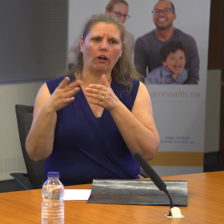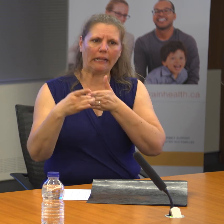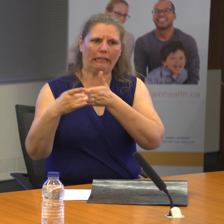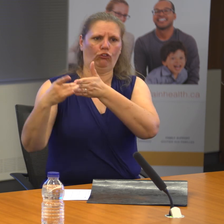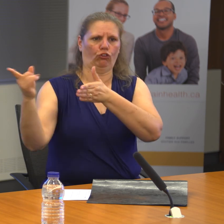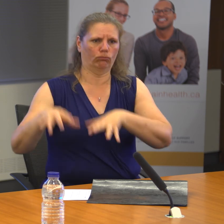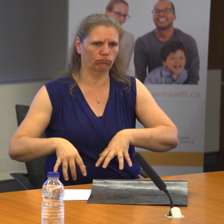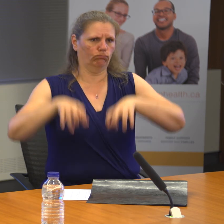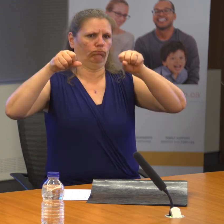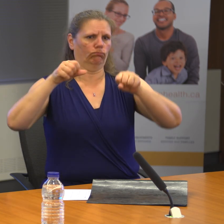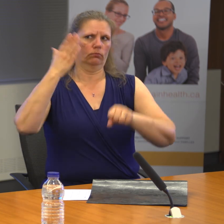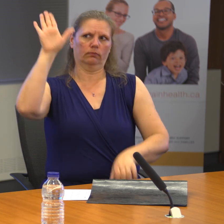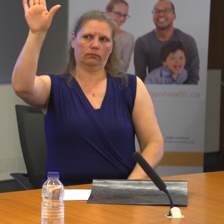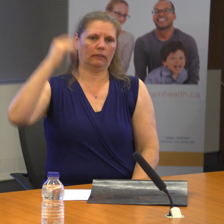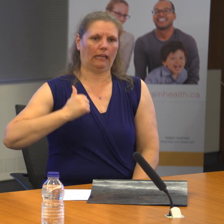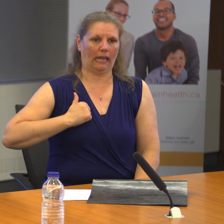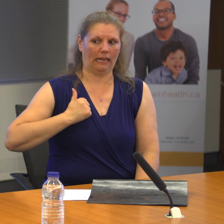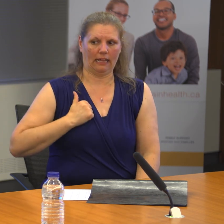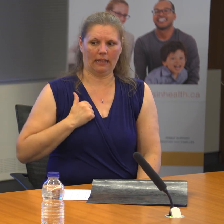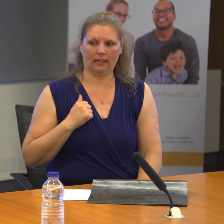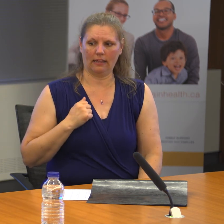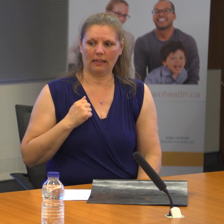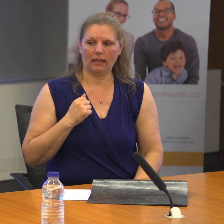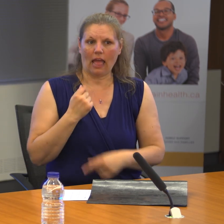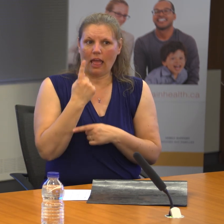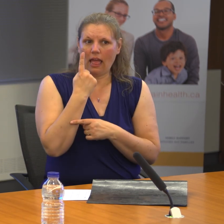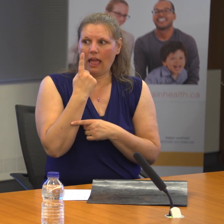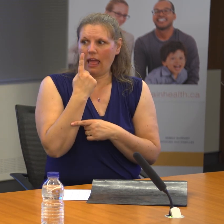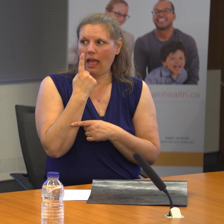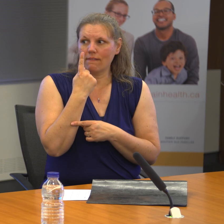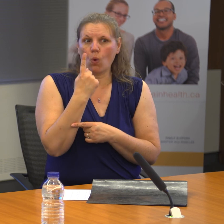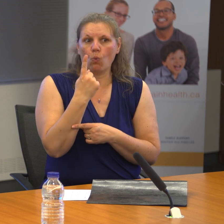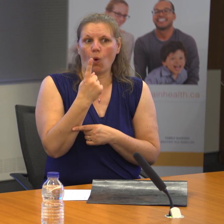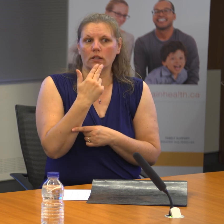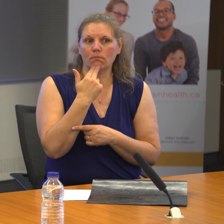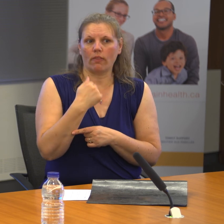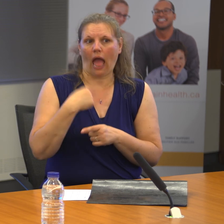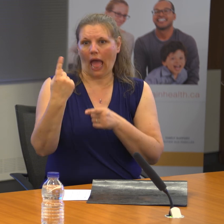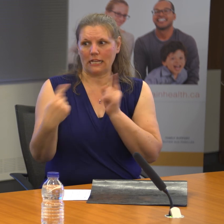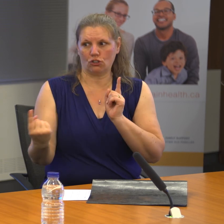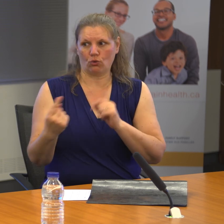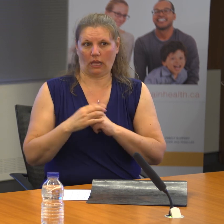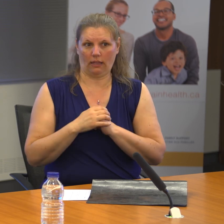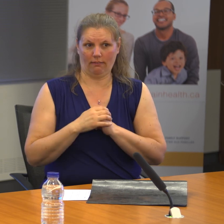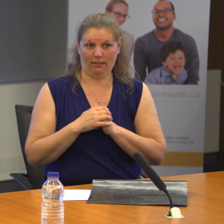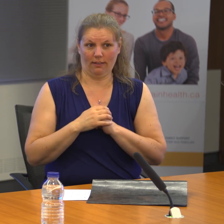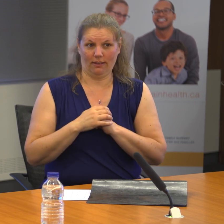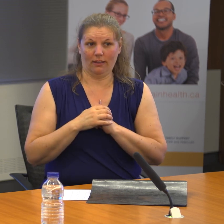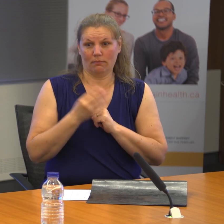country. I have one small thing I disagree with. you're not allowed to talk